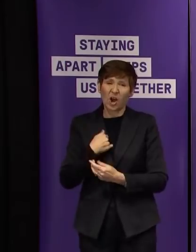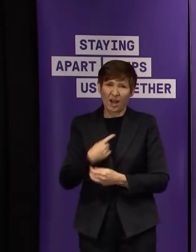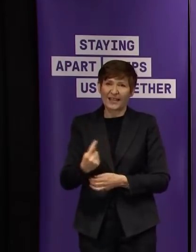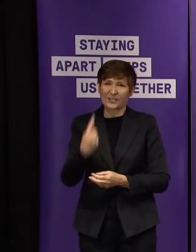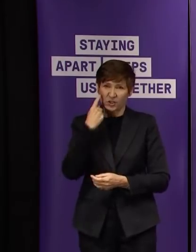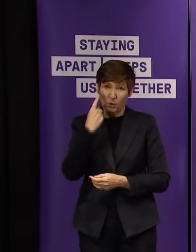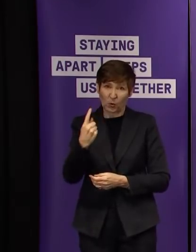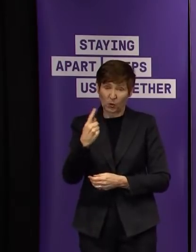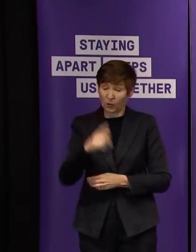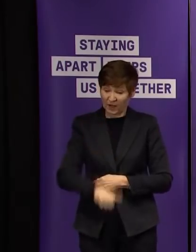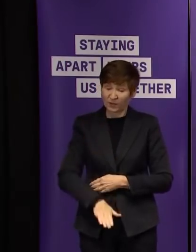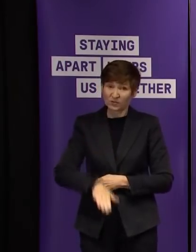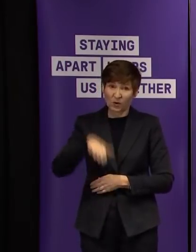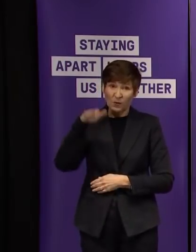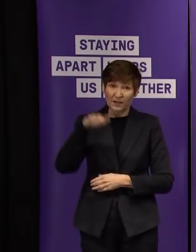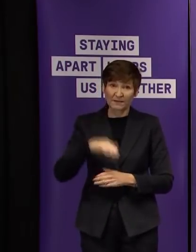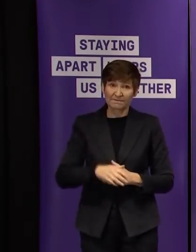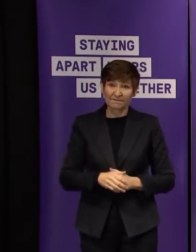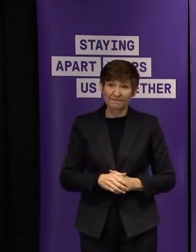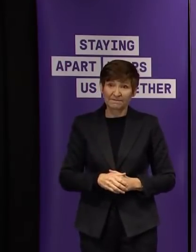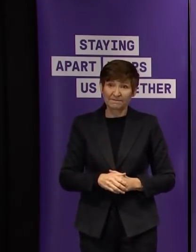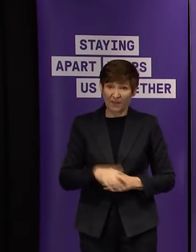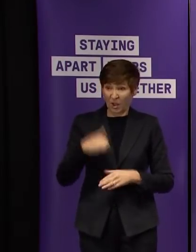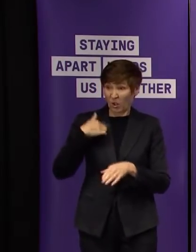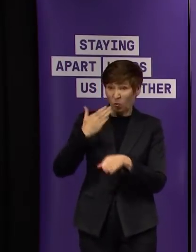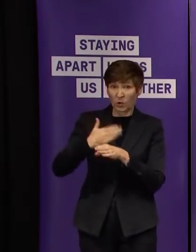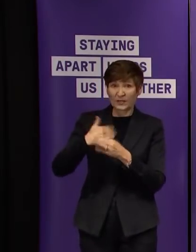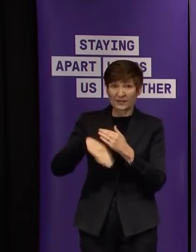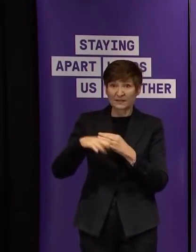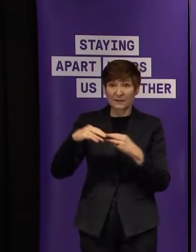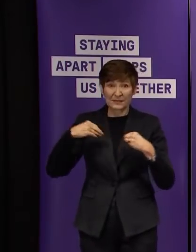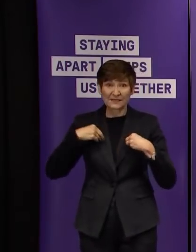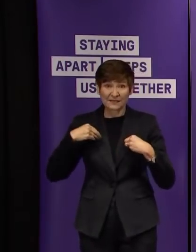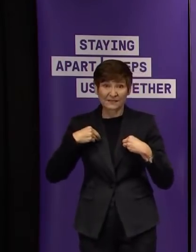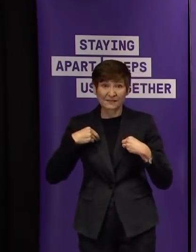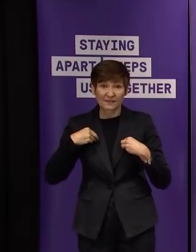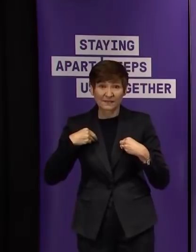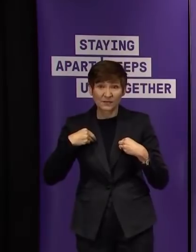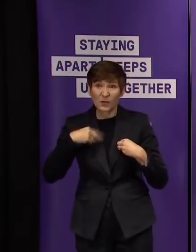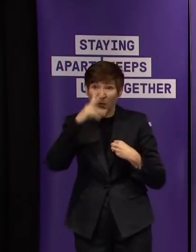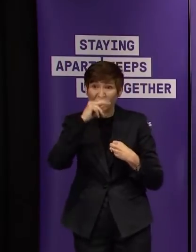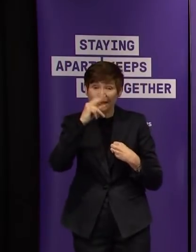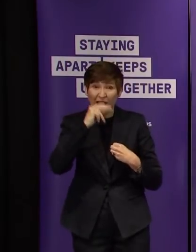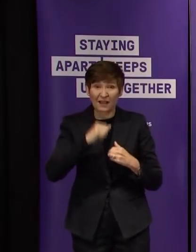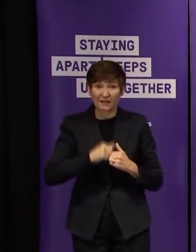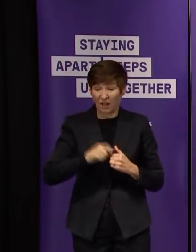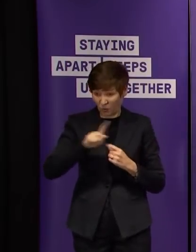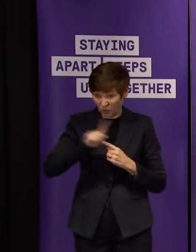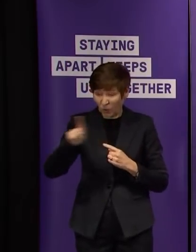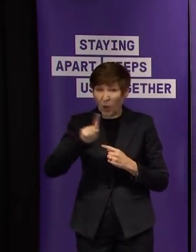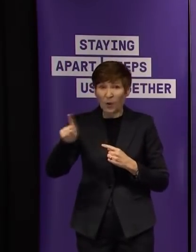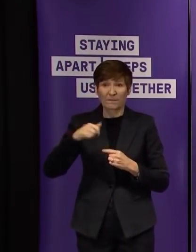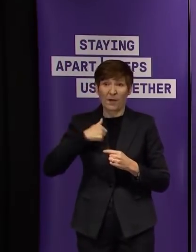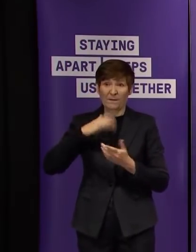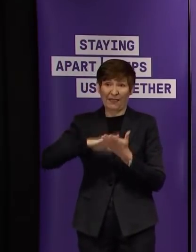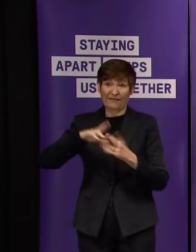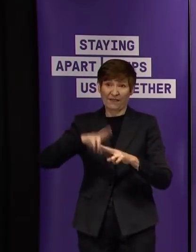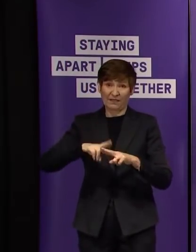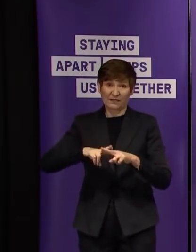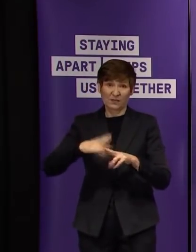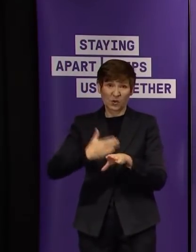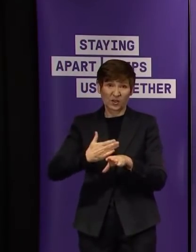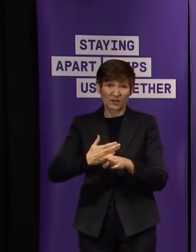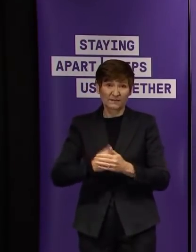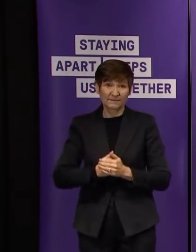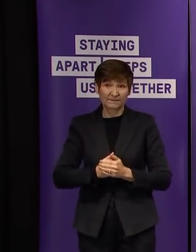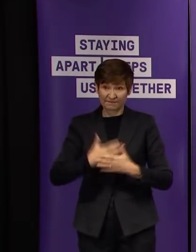those businesses from the moment I was old enough to. I thought it was probably a bit early, but I was there doing what I had to do. That's my background. That's the